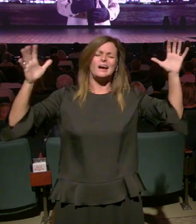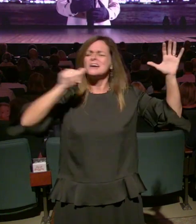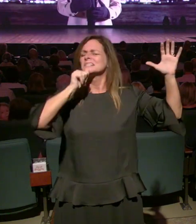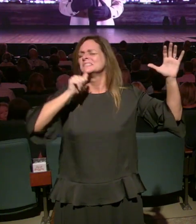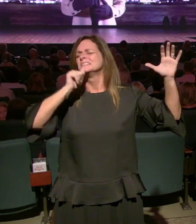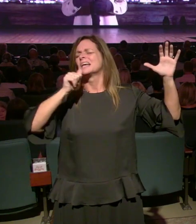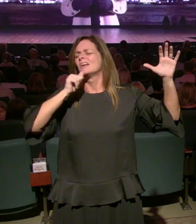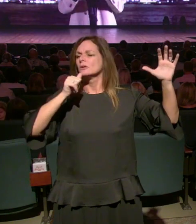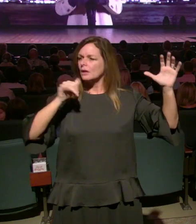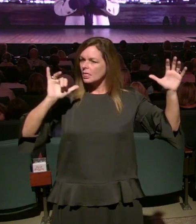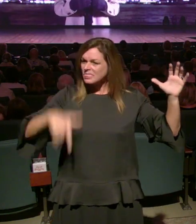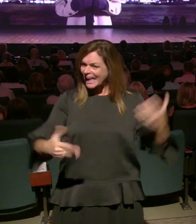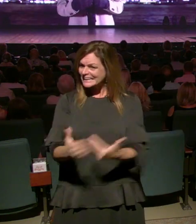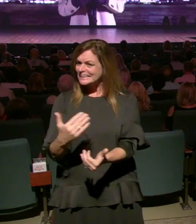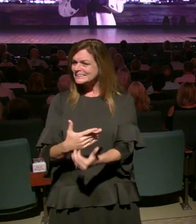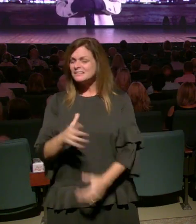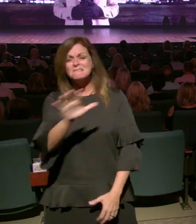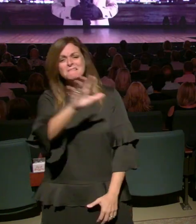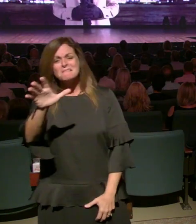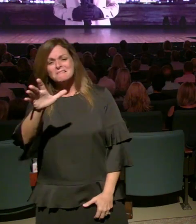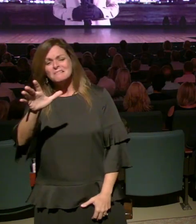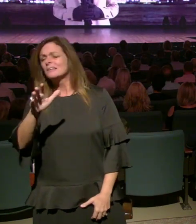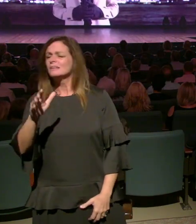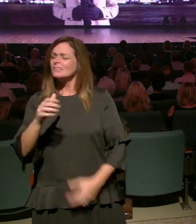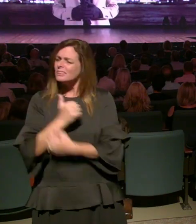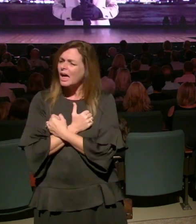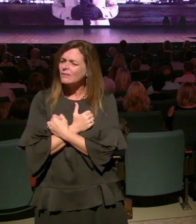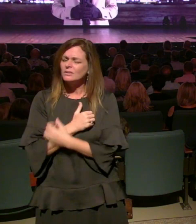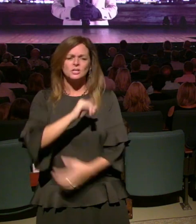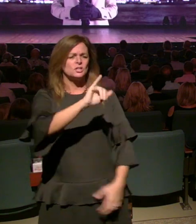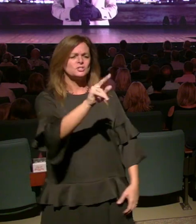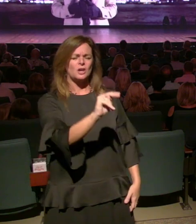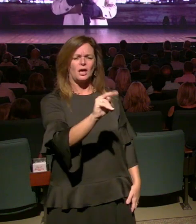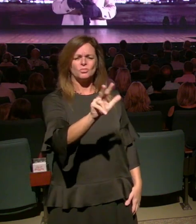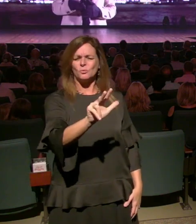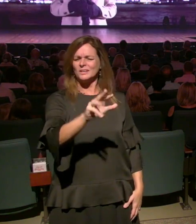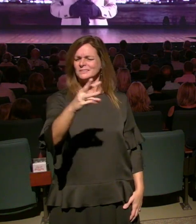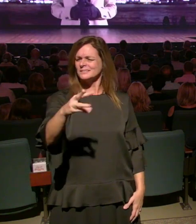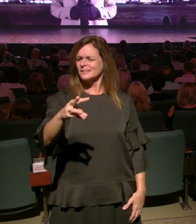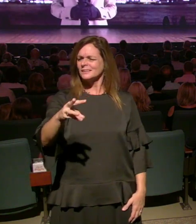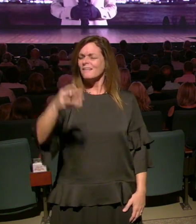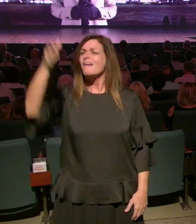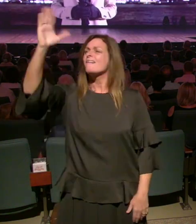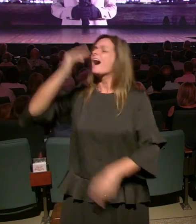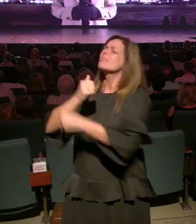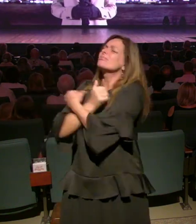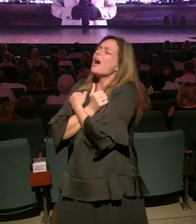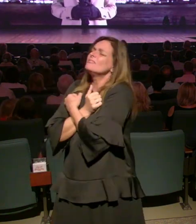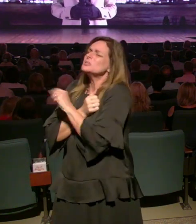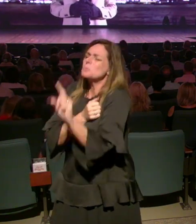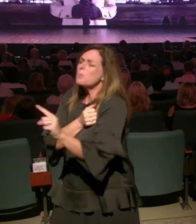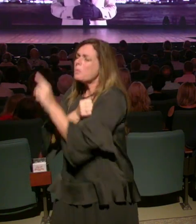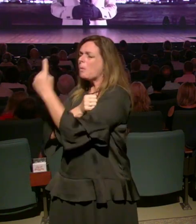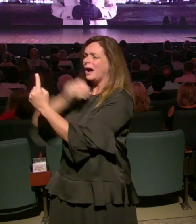Jesus, because he loves us. He says in John 3:16, for God so loved the world that he gave his one and only son, that